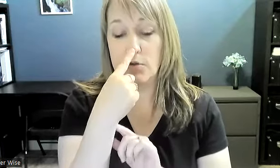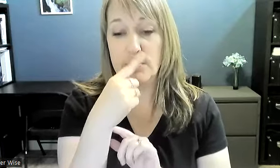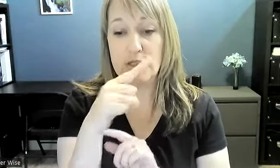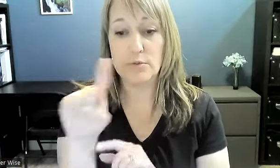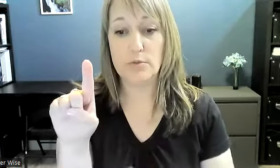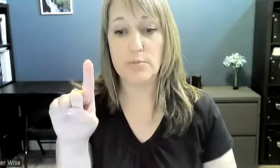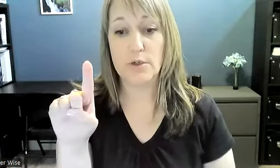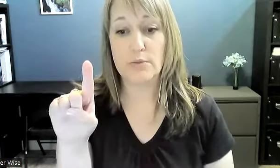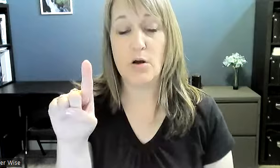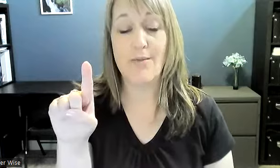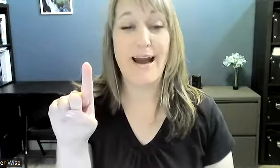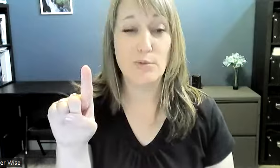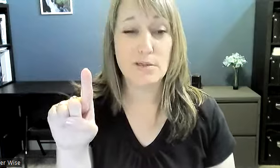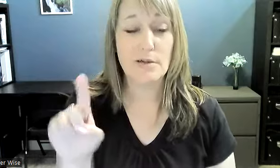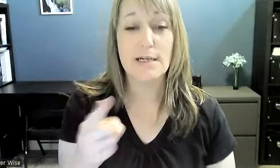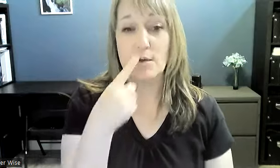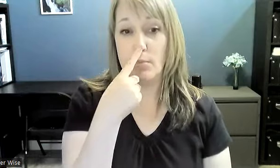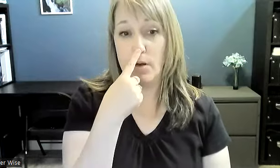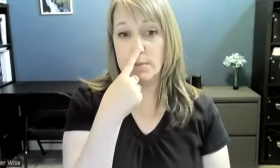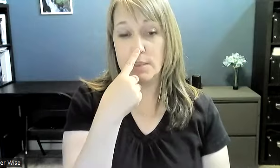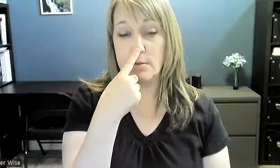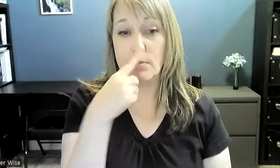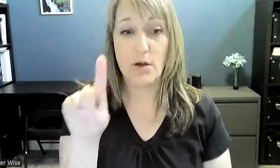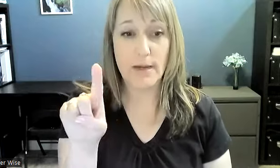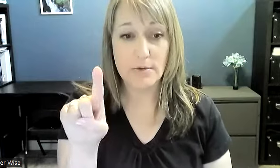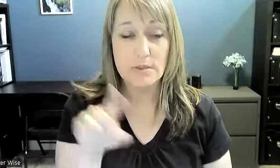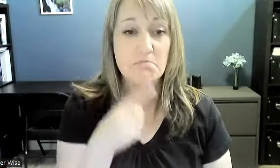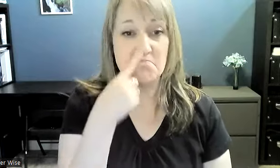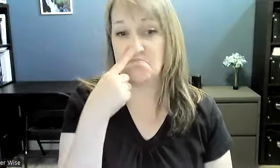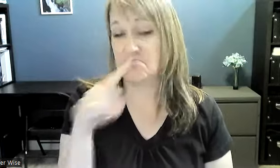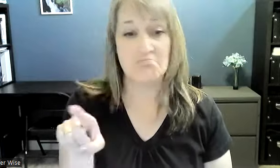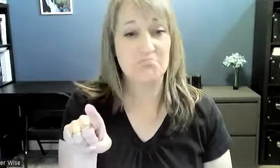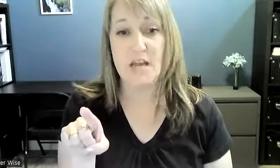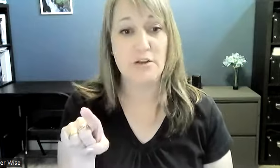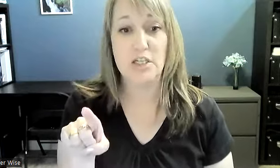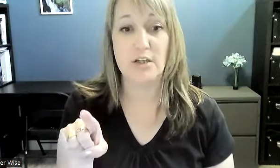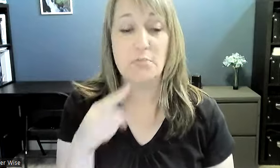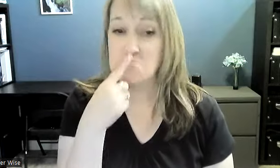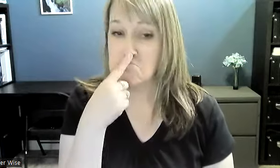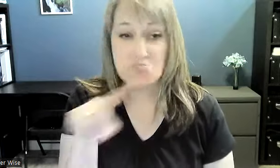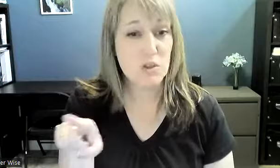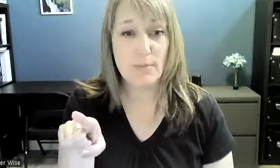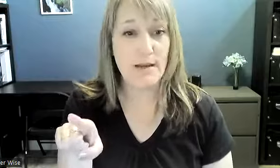movement to put your palm out. All right, so palm to you, palm out. And you shake your head. Don't mind.